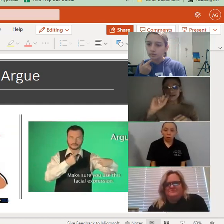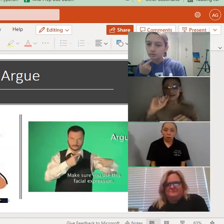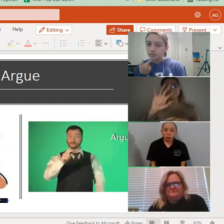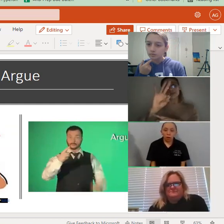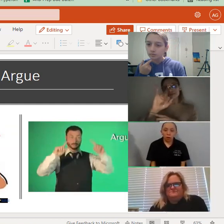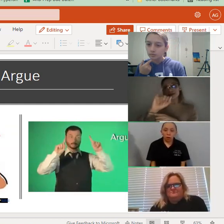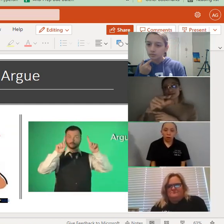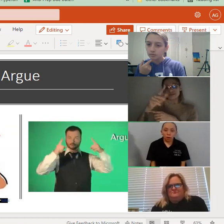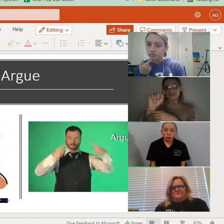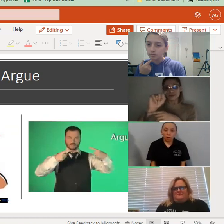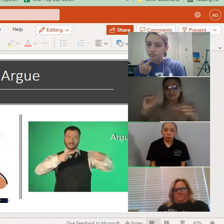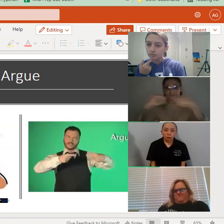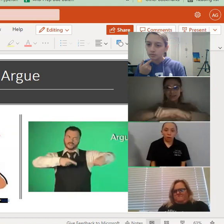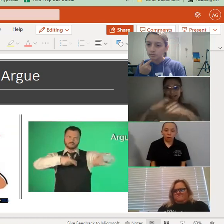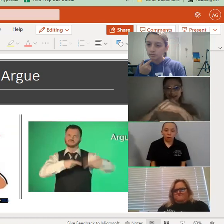So